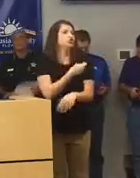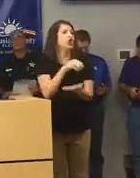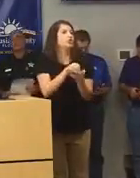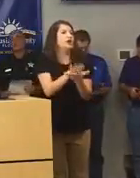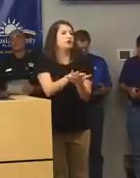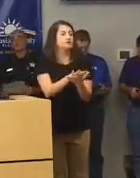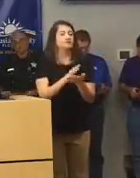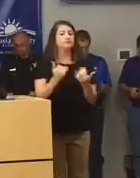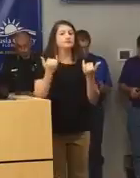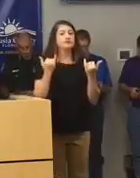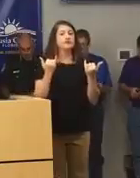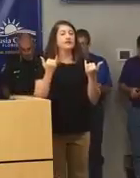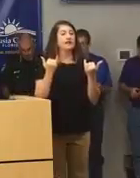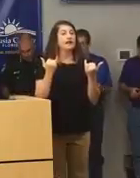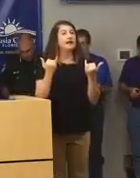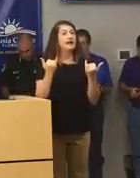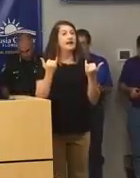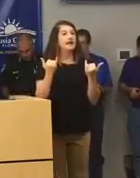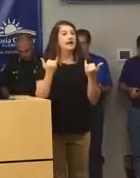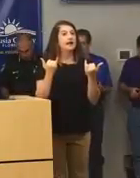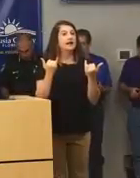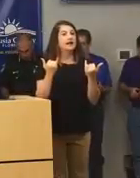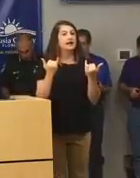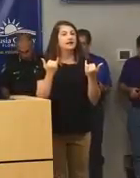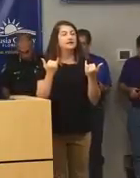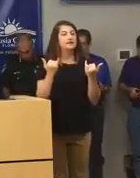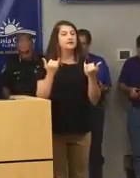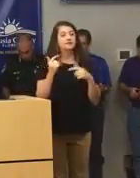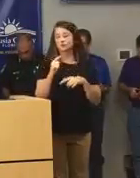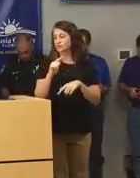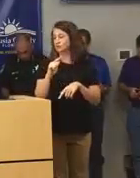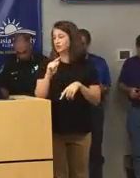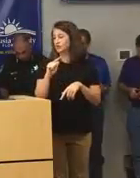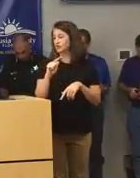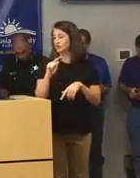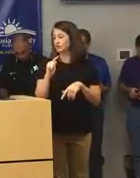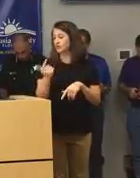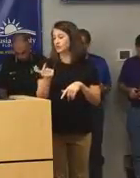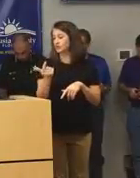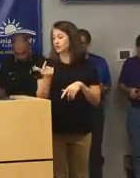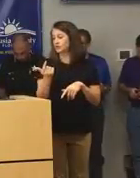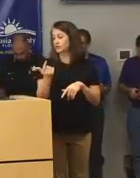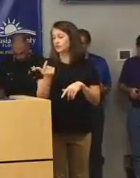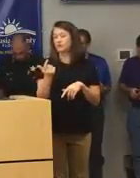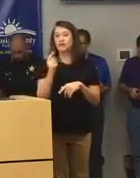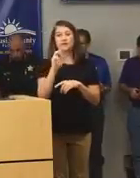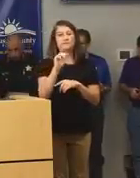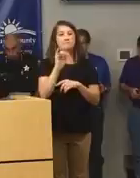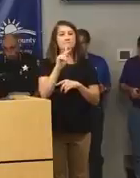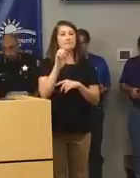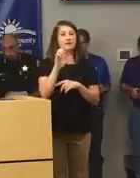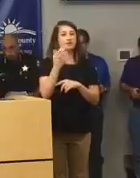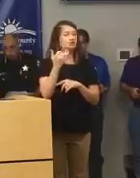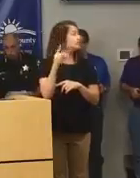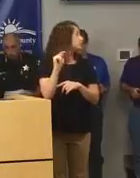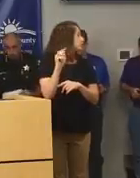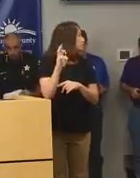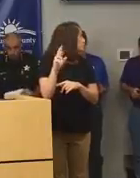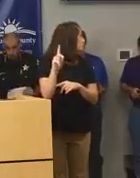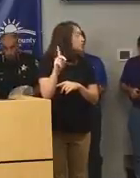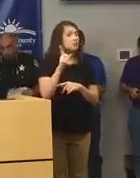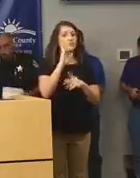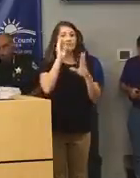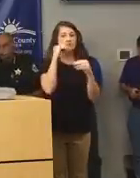I'll now pass the baton on to Sheriff Mike Chitwood, who can give you some